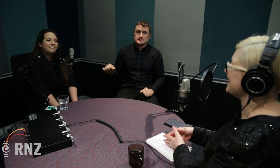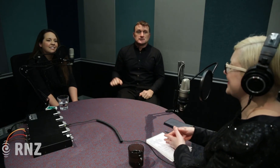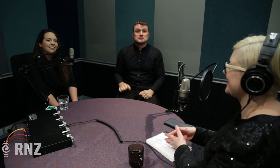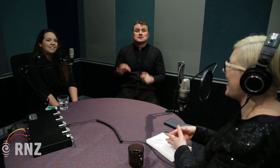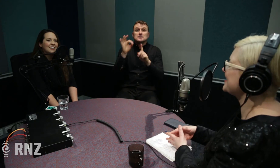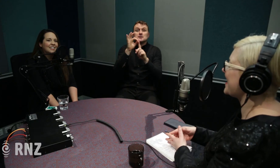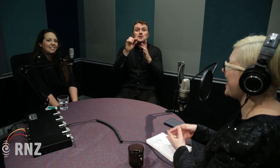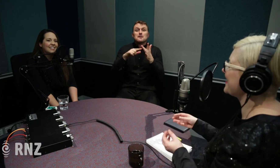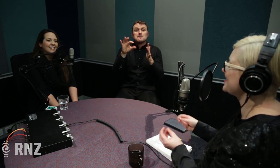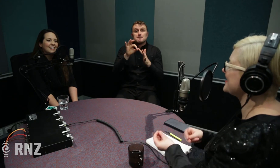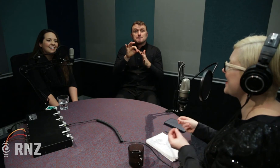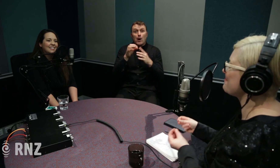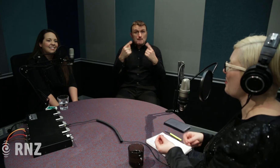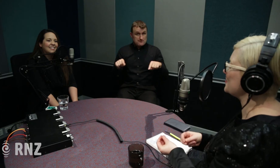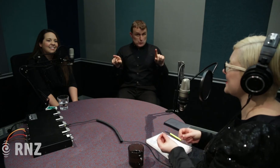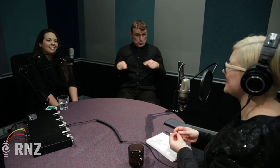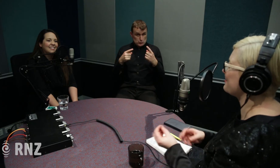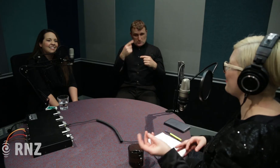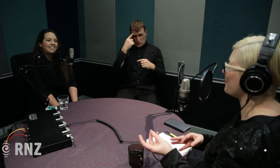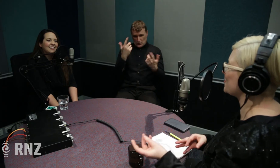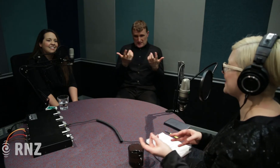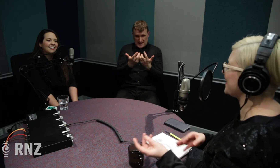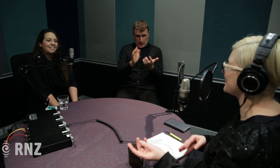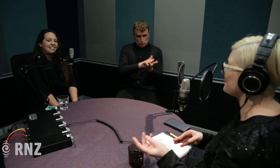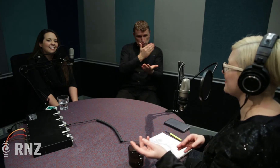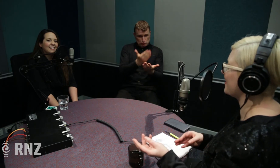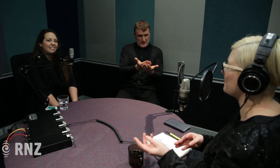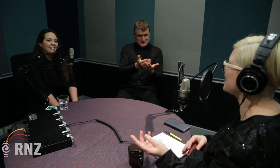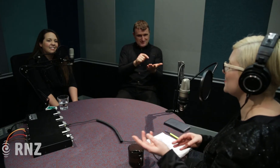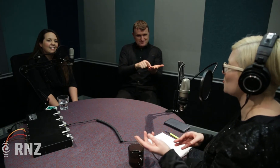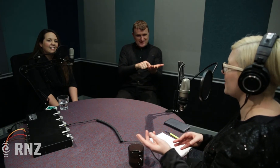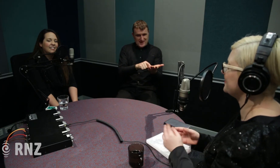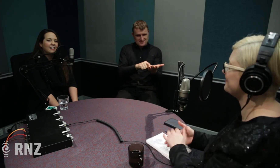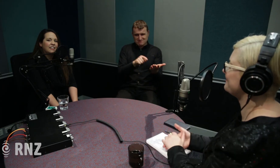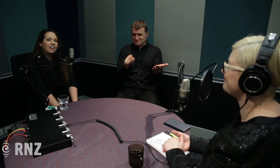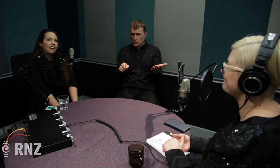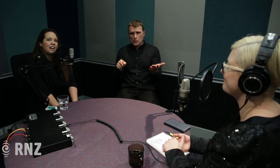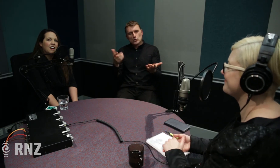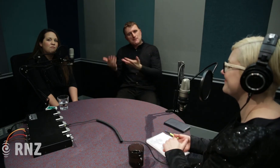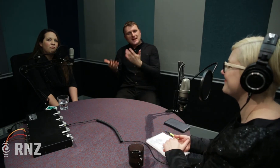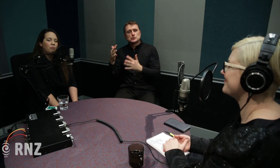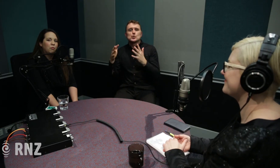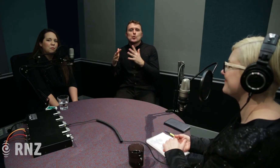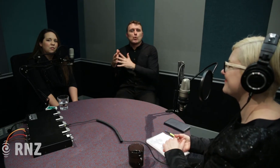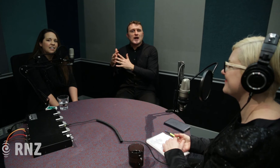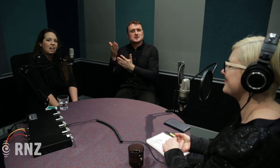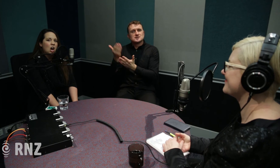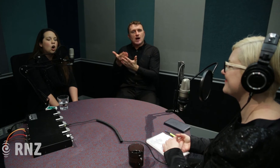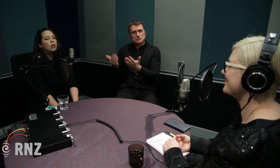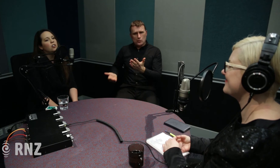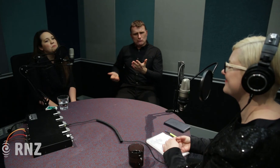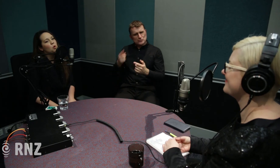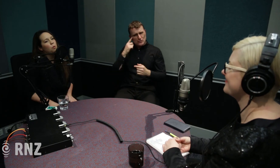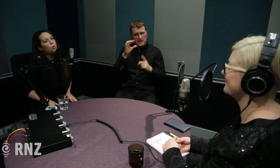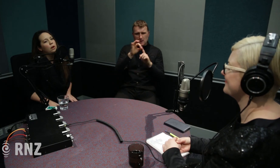pop music? How does translating pop music differ from translating something like West Side Story? Pop music.